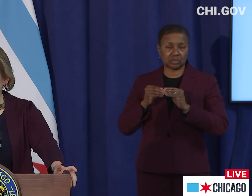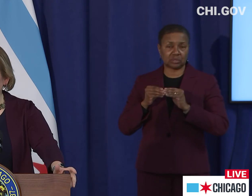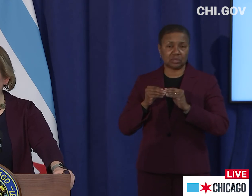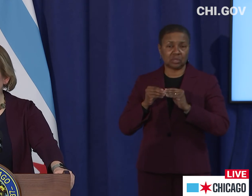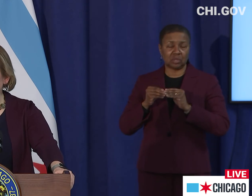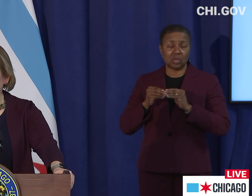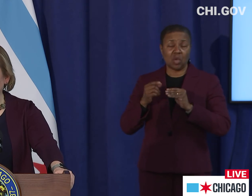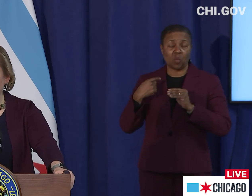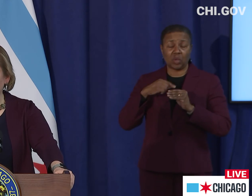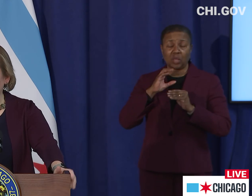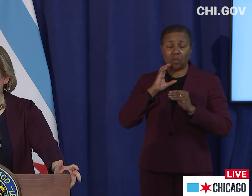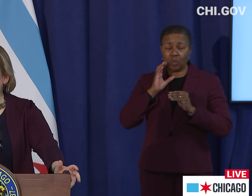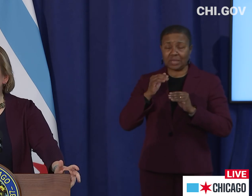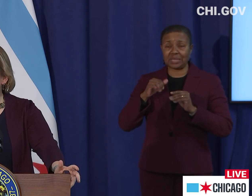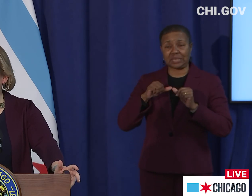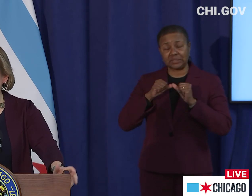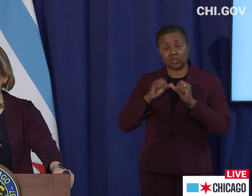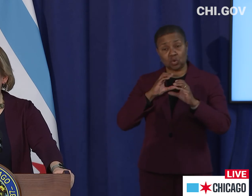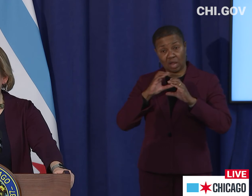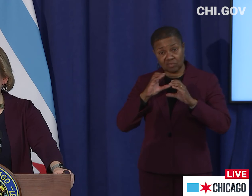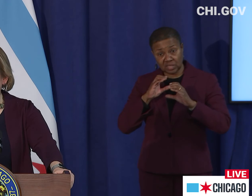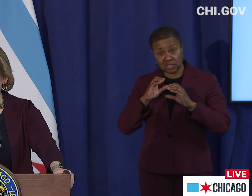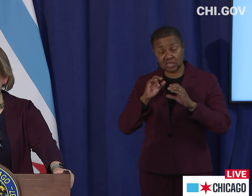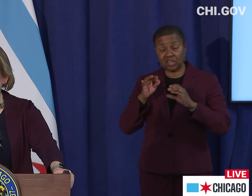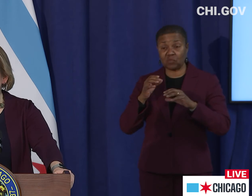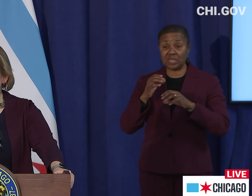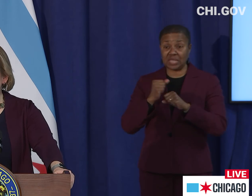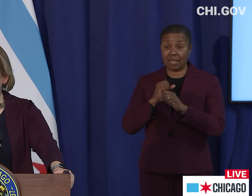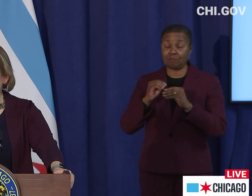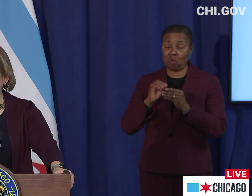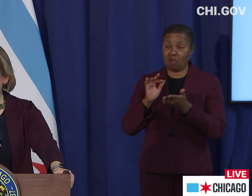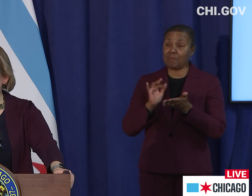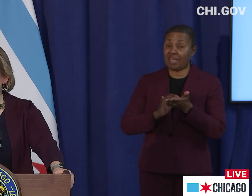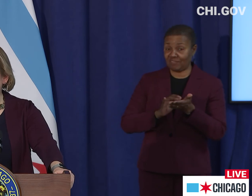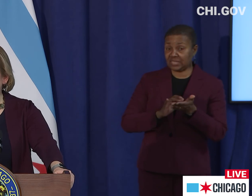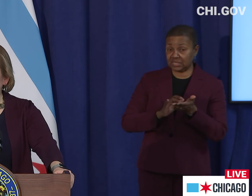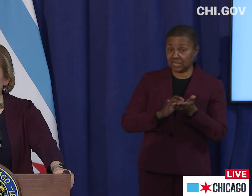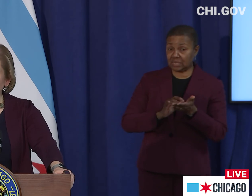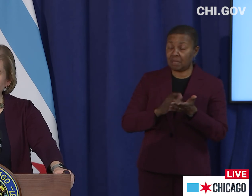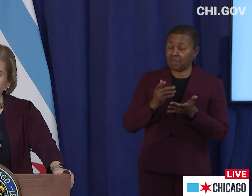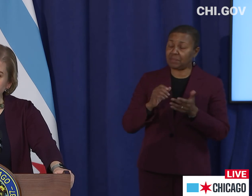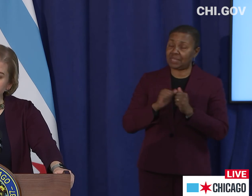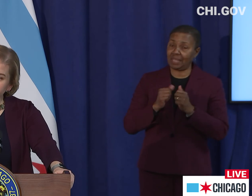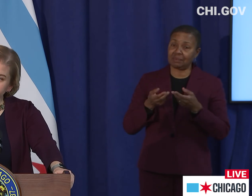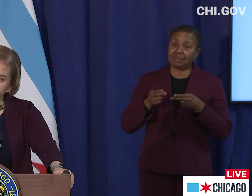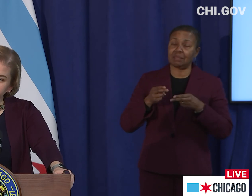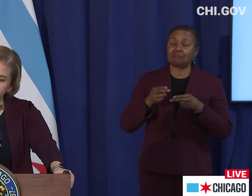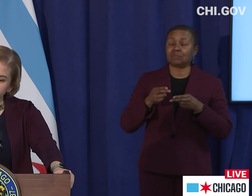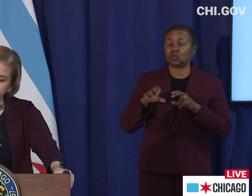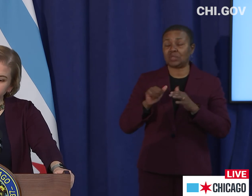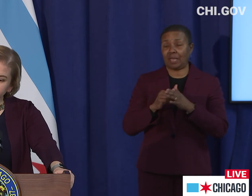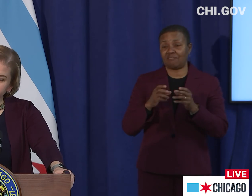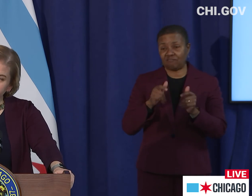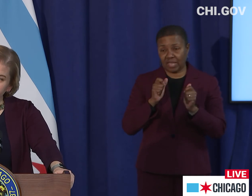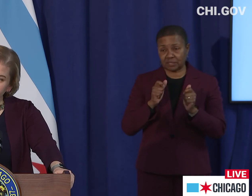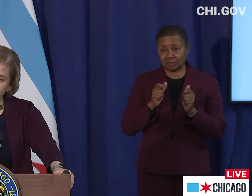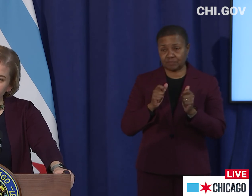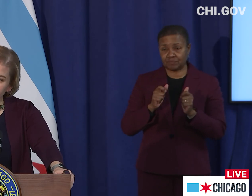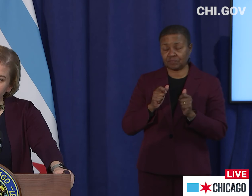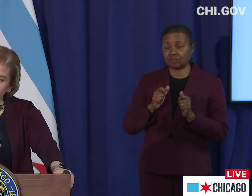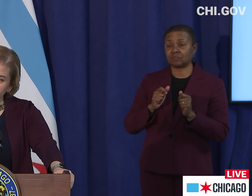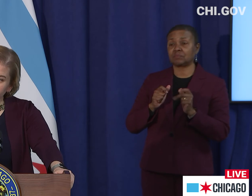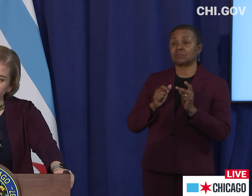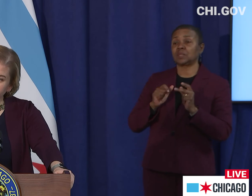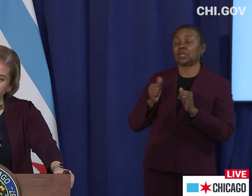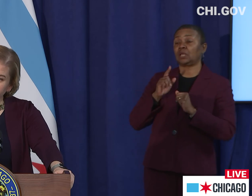more conversations, and again, if we're able to get additional vaccine, we may be able to move sooner than expected. And Kelly Bauer